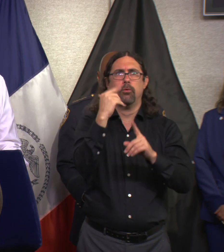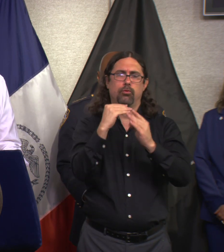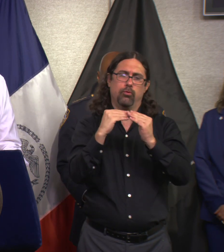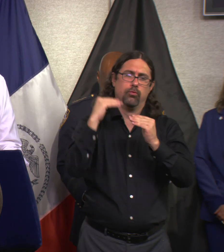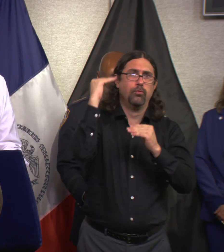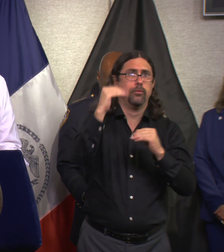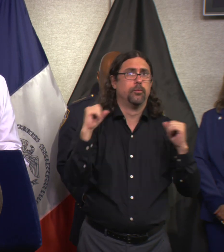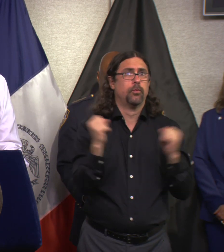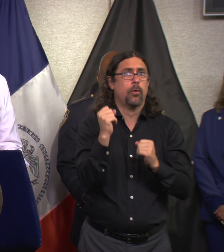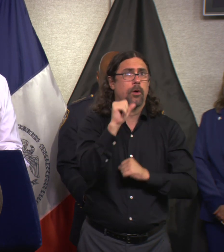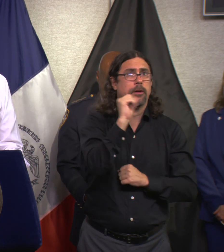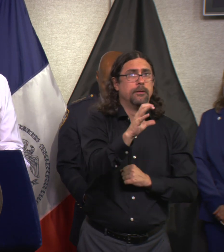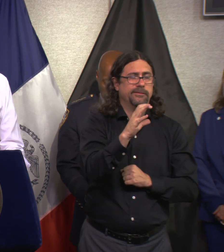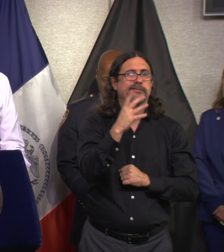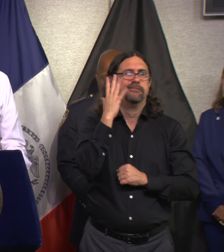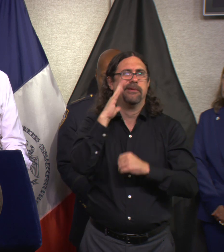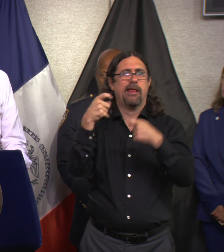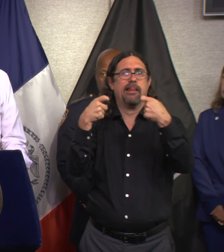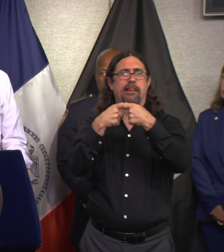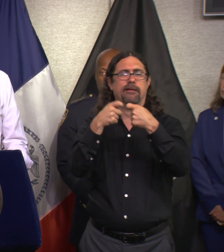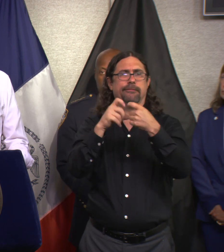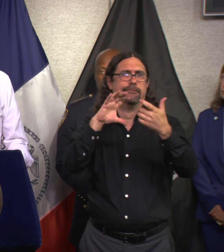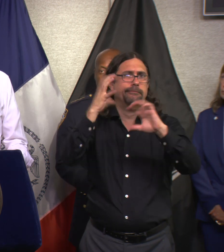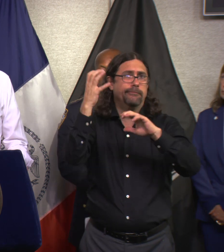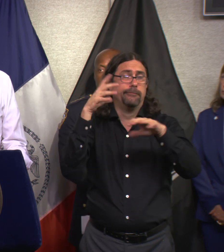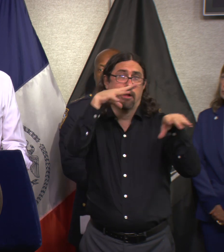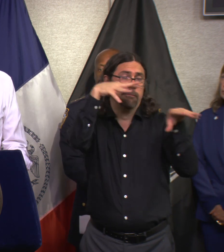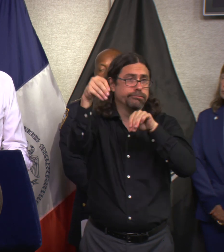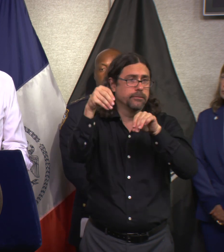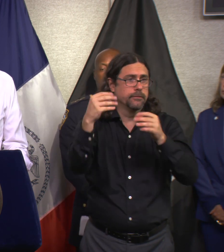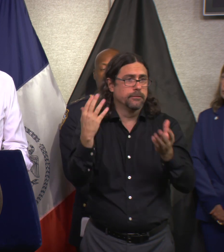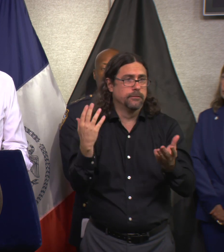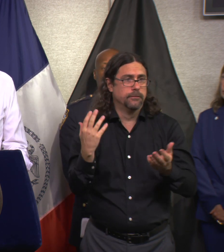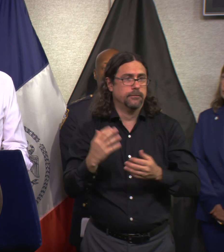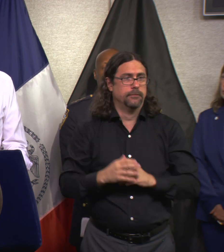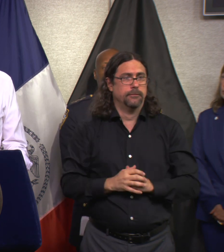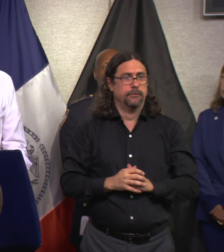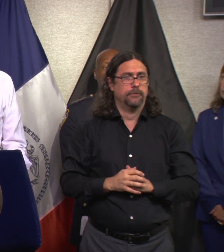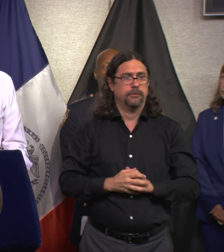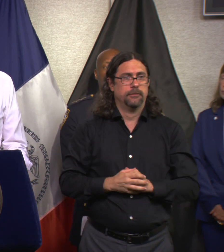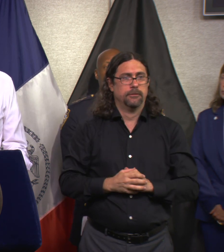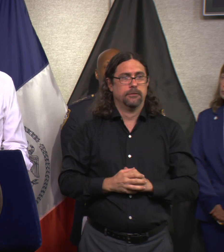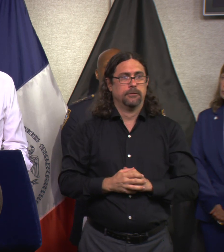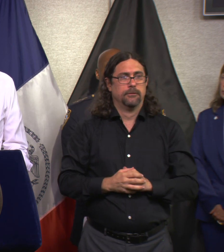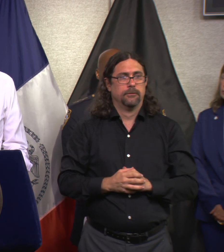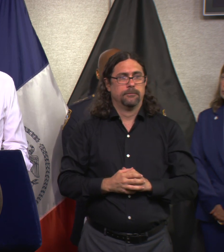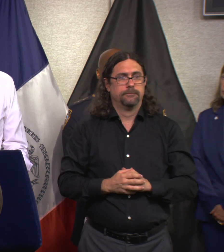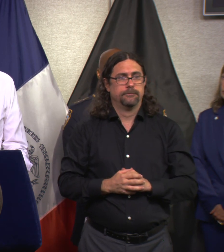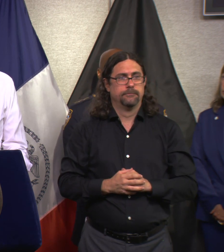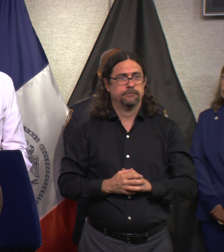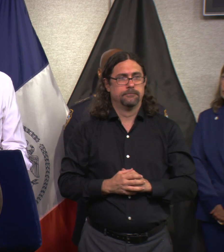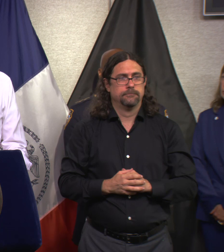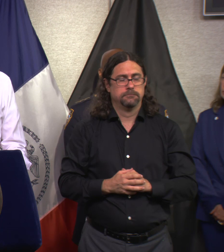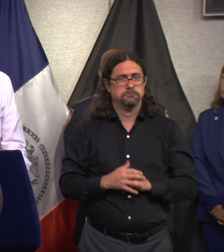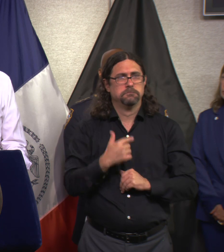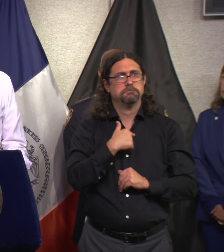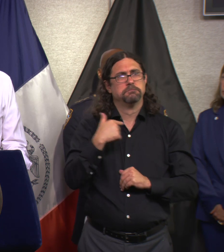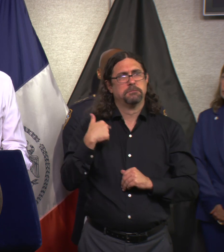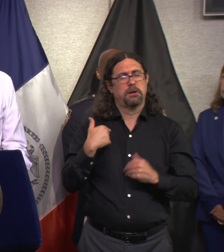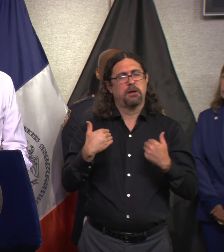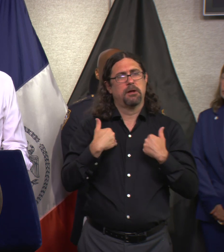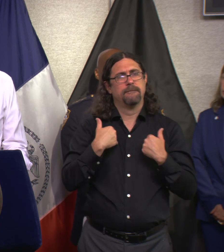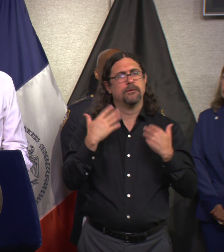500 cooling centers all over the 5 boroughs to keep people cool. Amongst the locations are